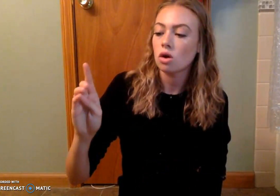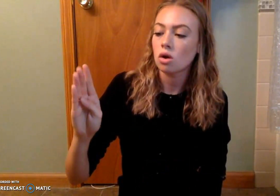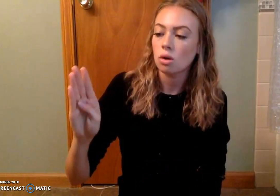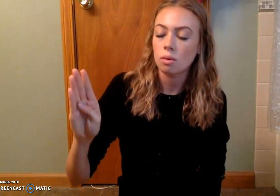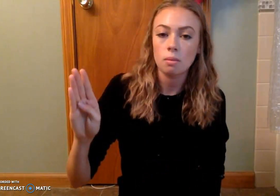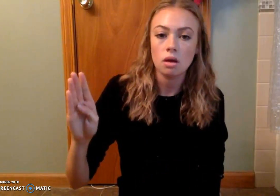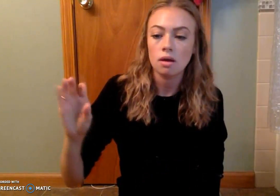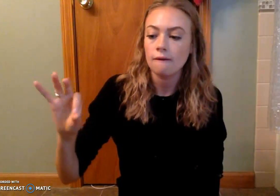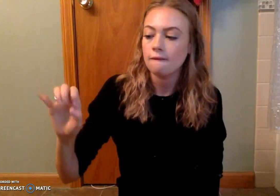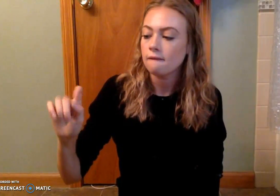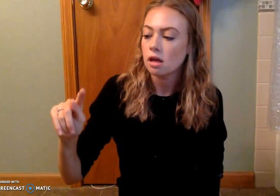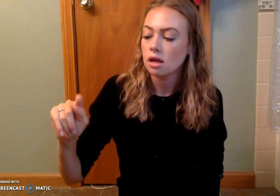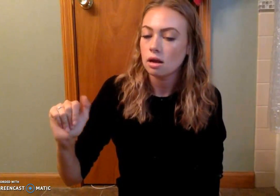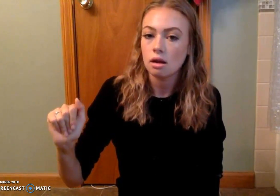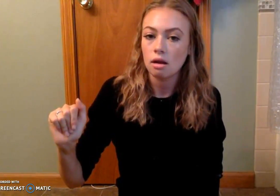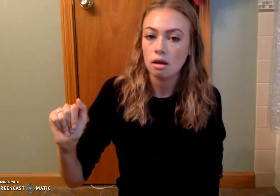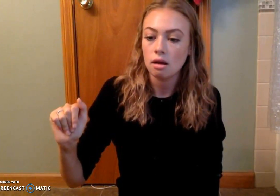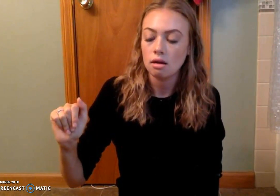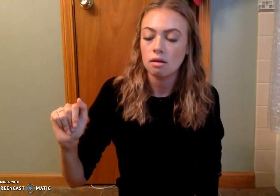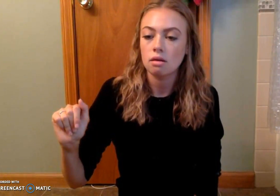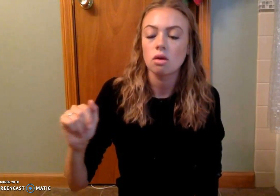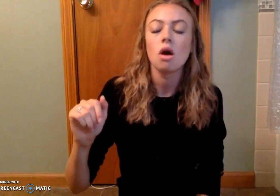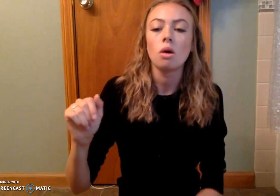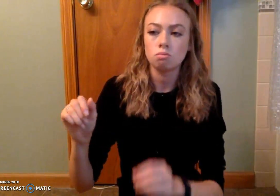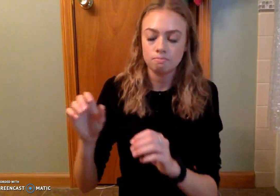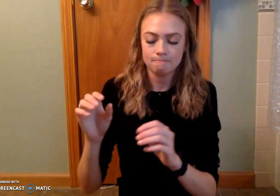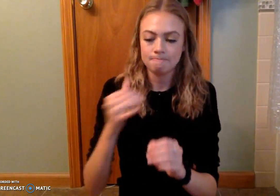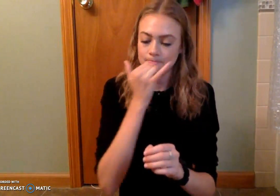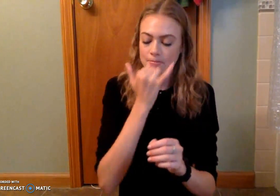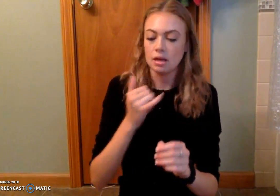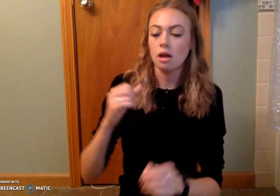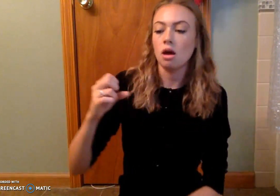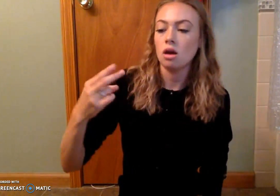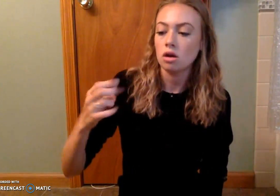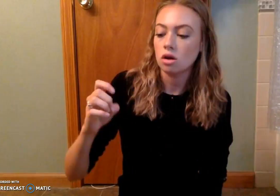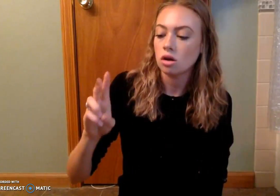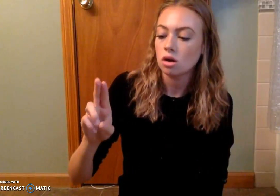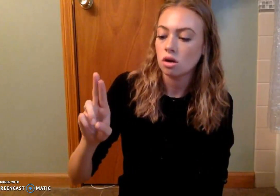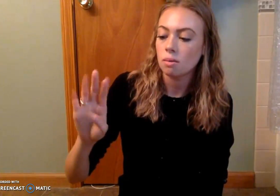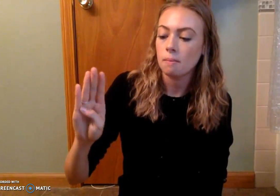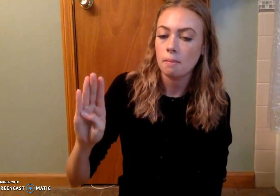cheese. So it's herb and garlic feta cheese. And make sure it's crumbled. Okay?